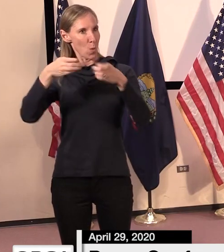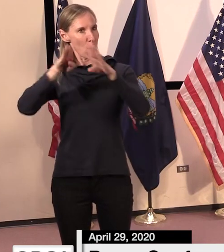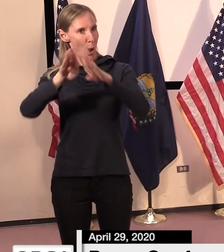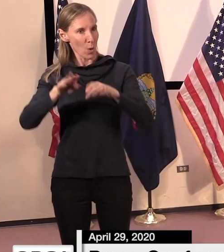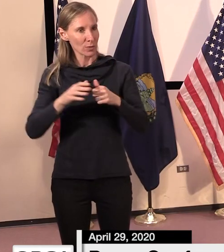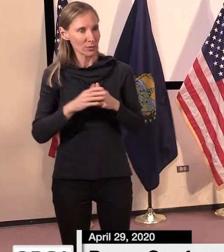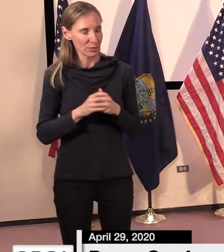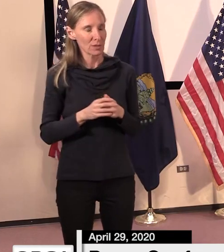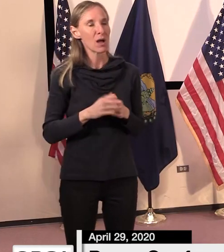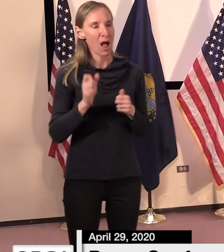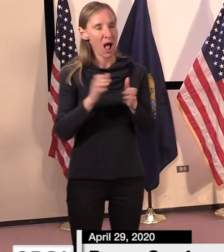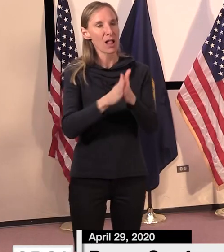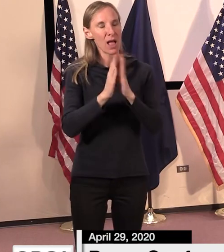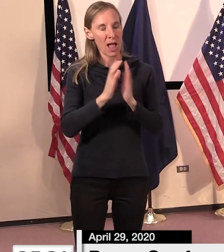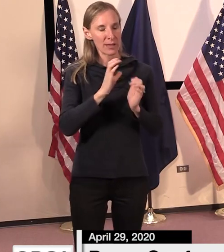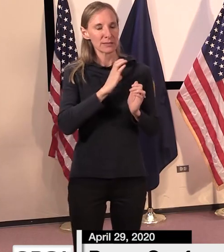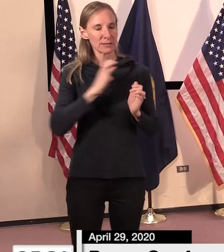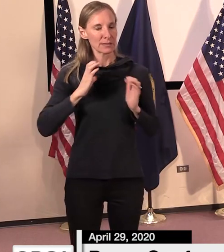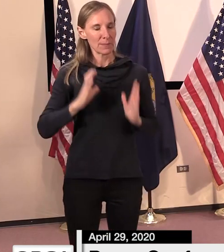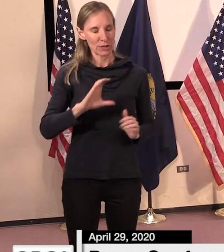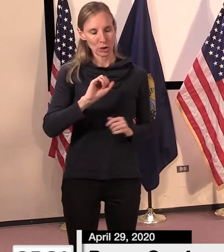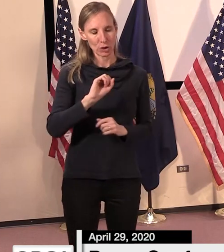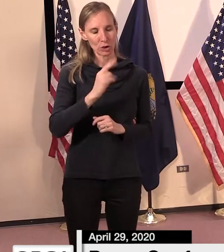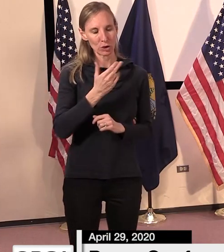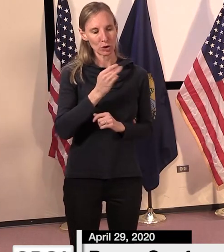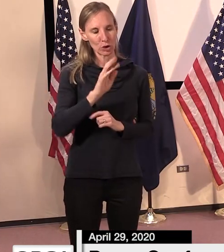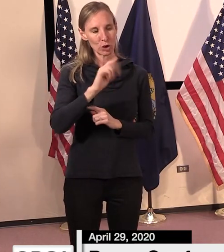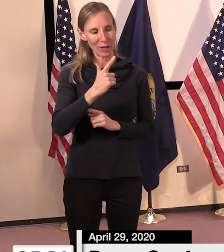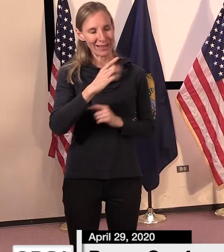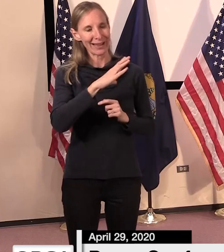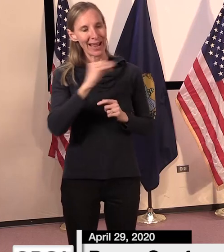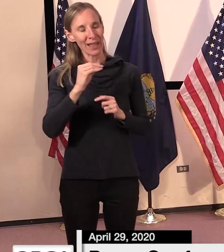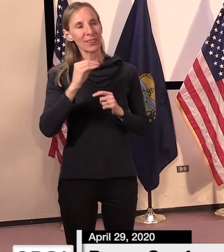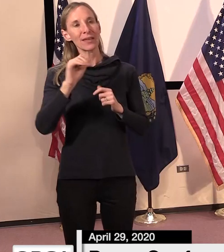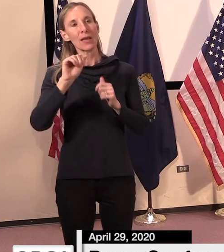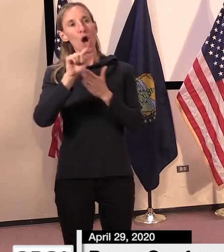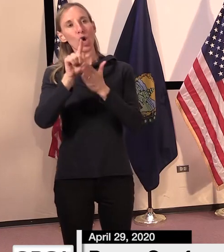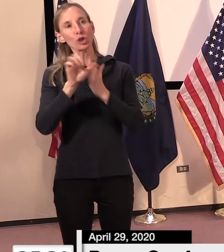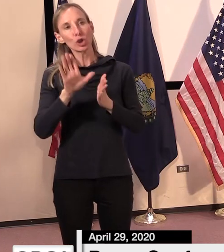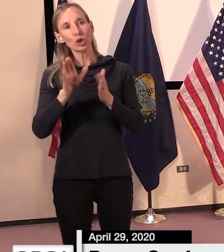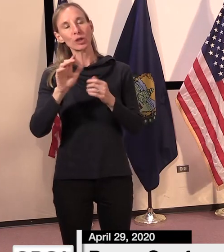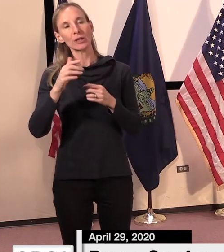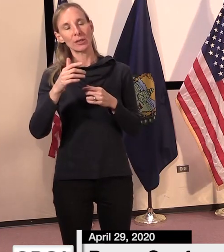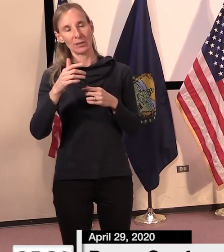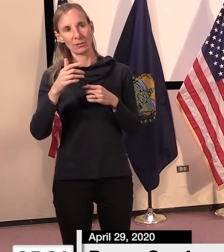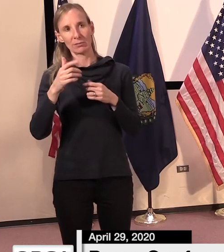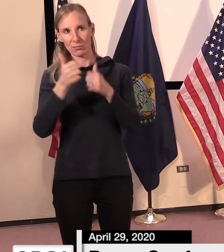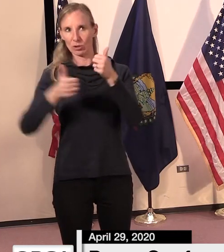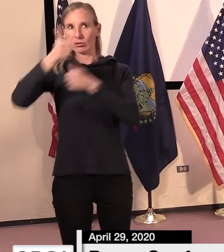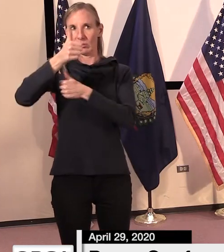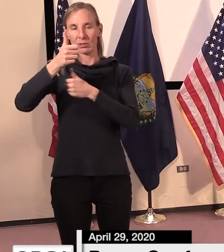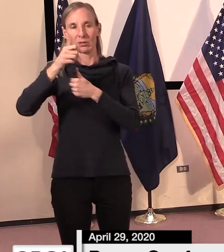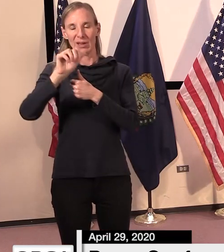I know the Attorney General had talked about citations and so forth, but Commissioner Sherling?